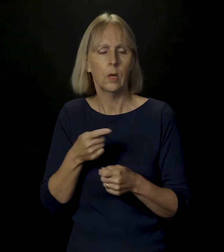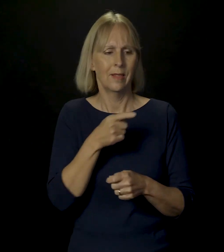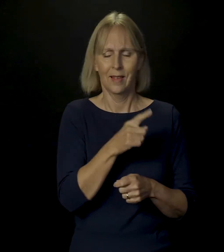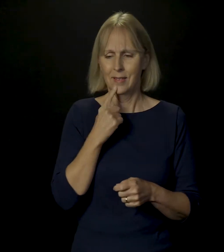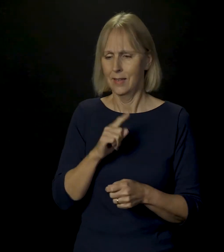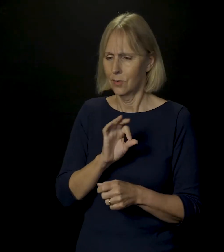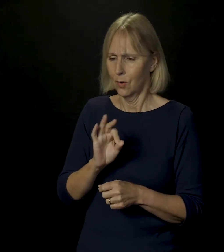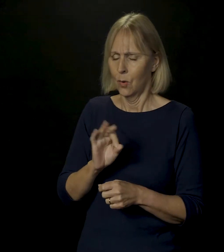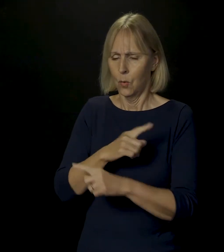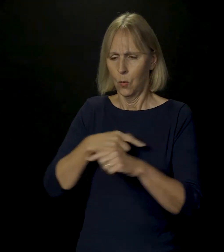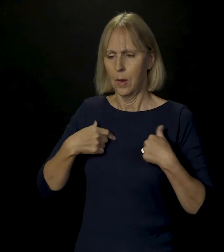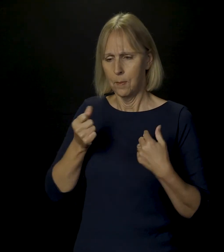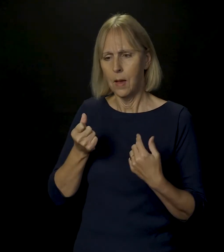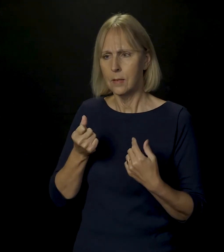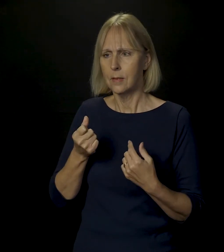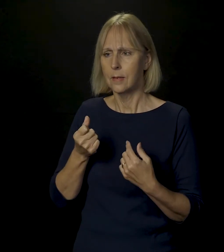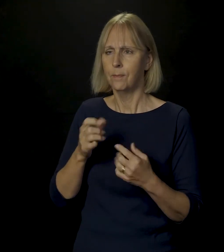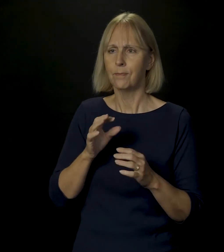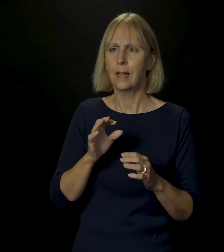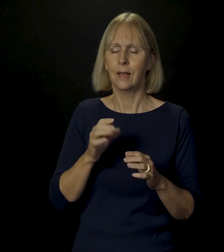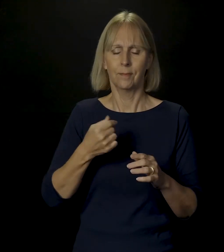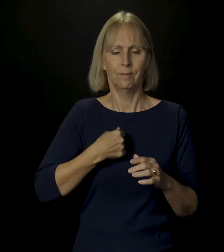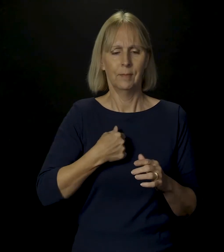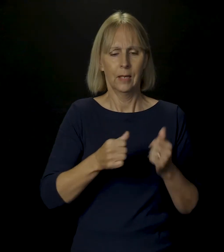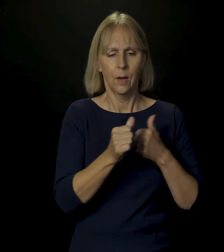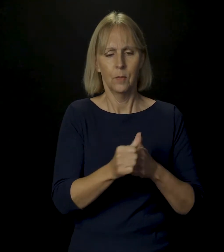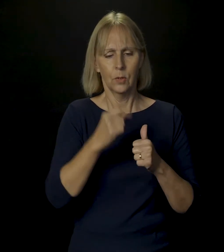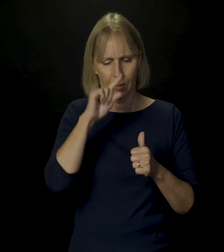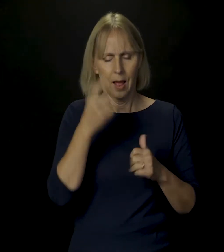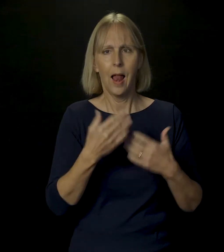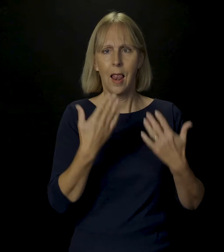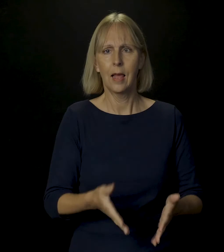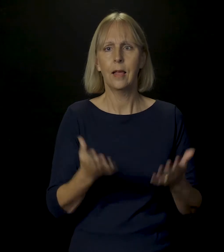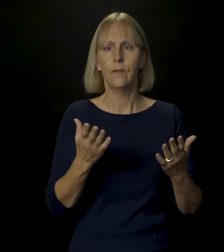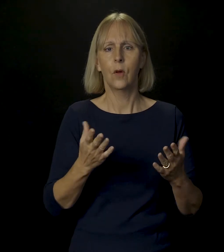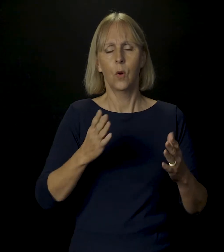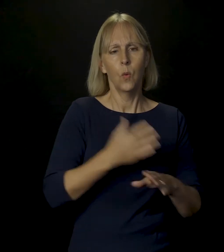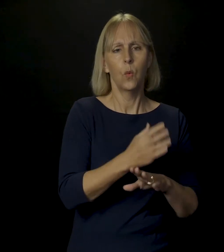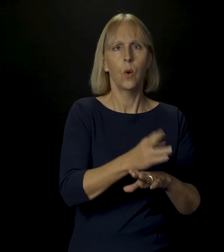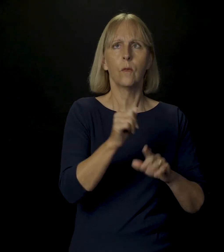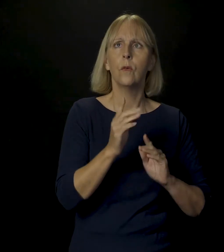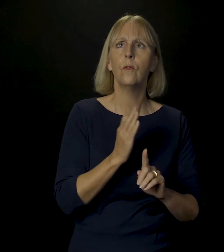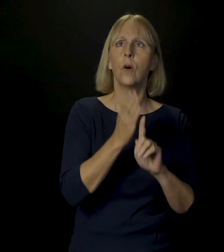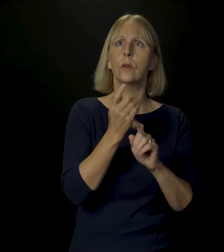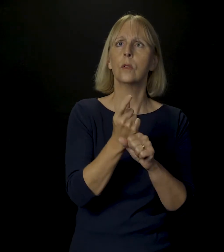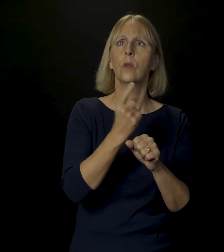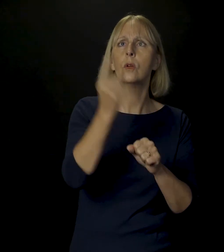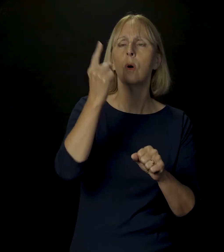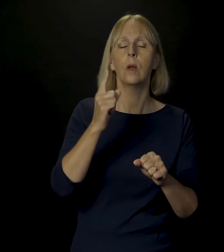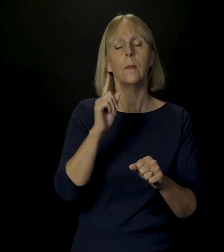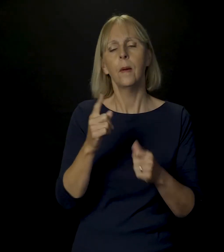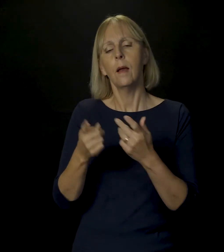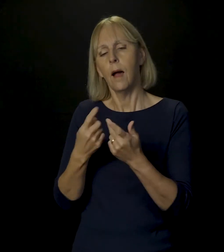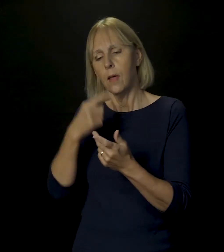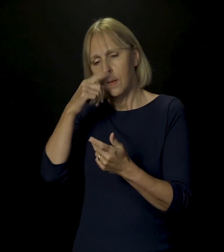The ministry of the Word Of God In order to wait On tables Brothers and sisters Choose seven men From among you Who are